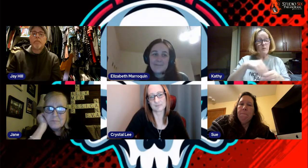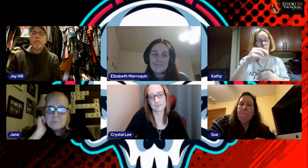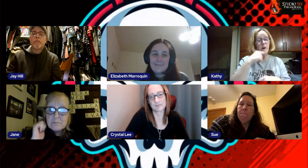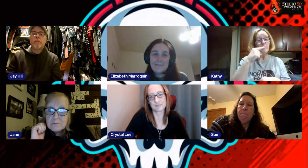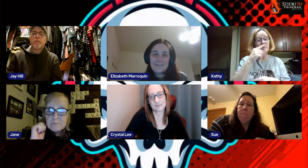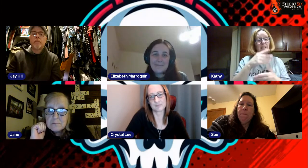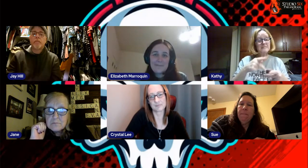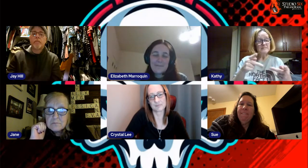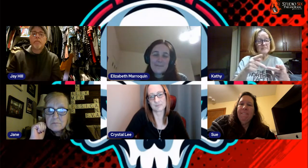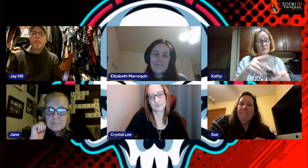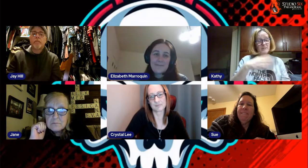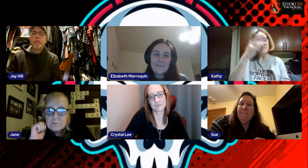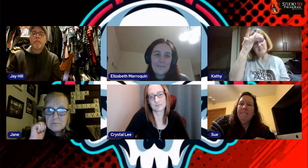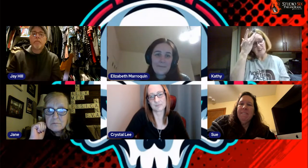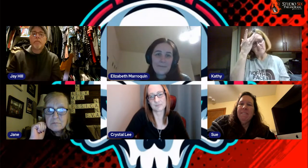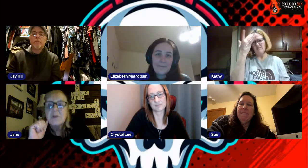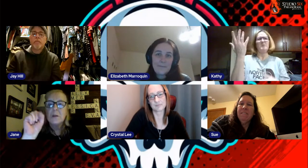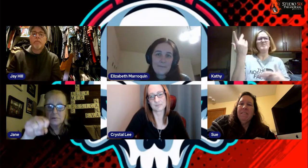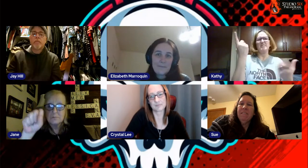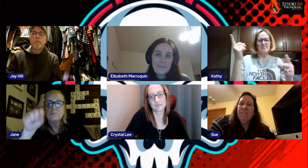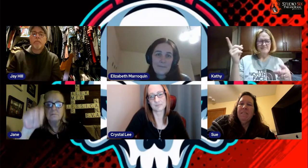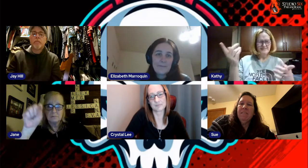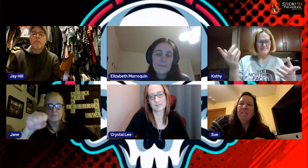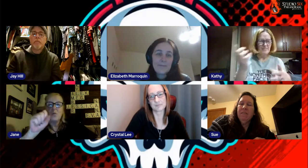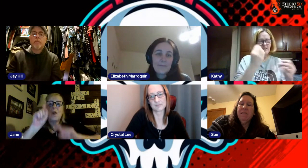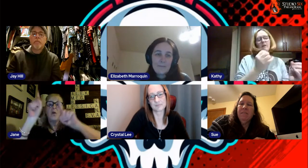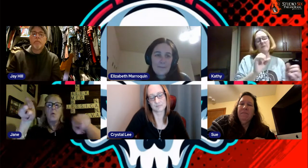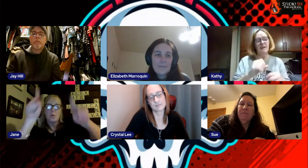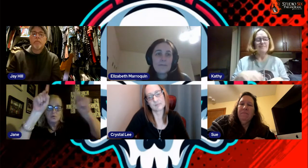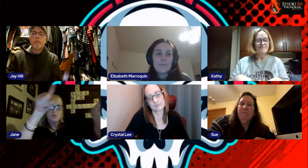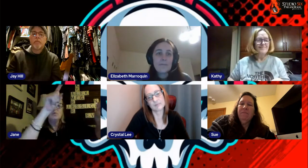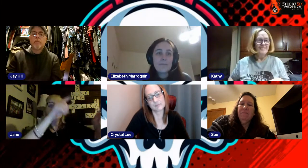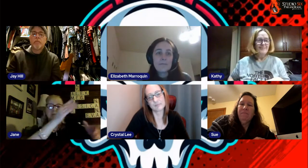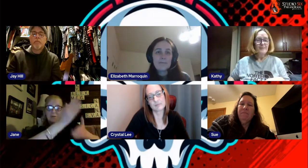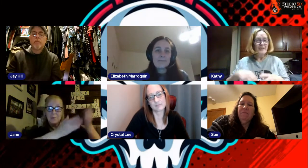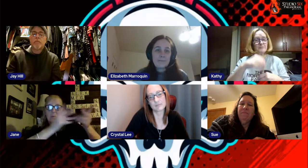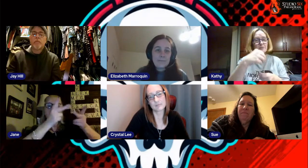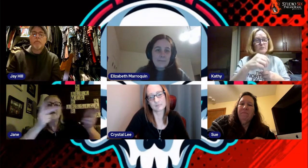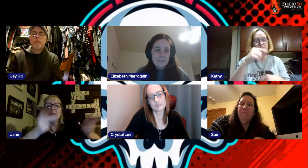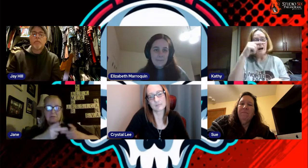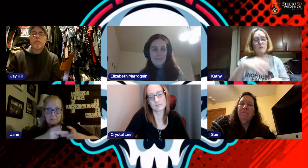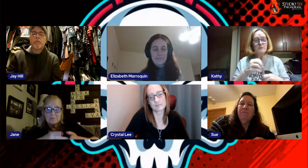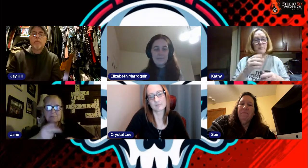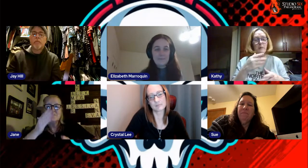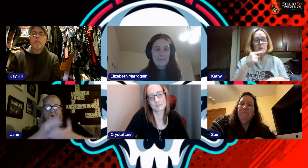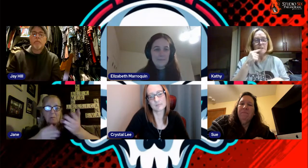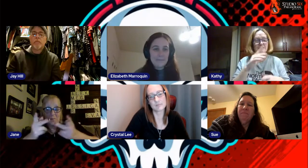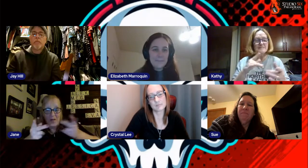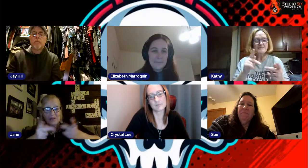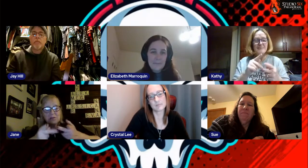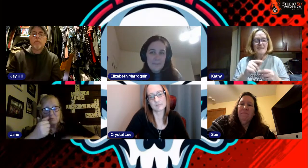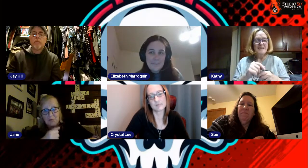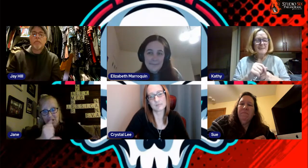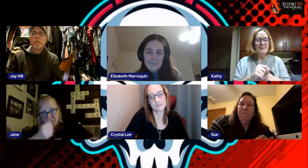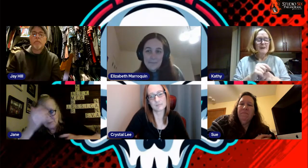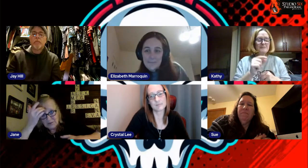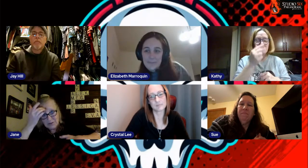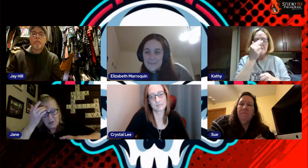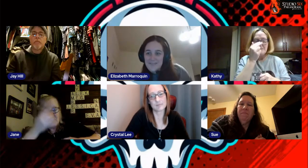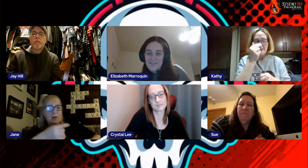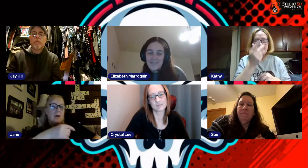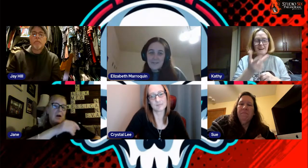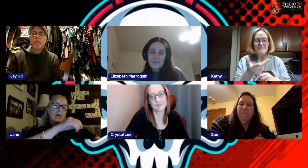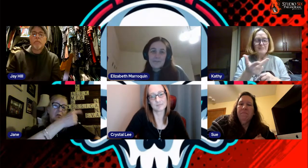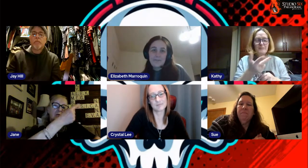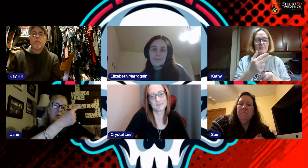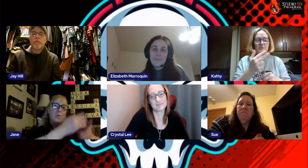You mean like out in public place? You get sick and like, what the? Oh yeah. So I guess when she goes out to public places, you know, it's